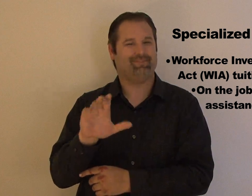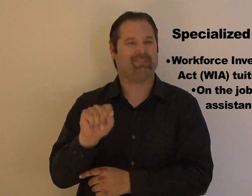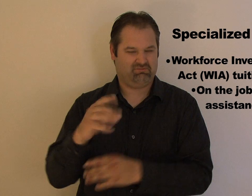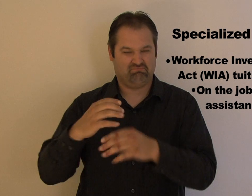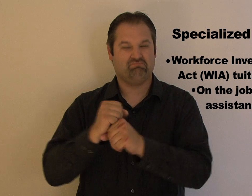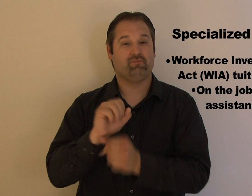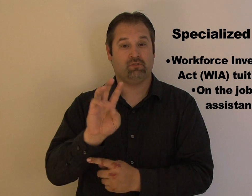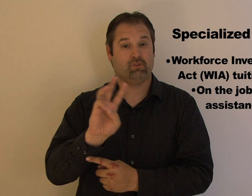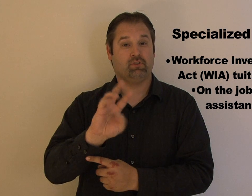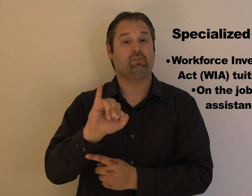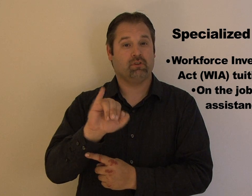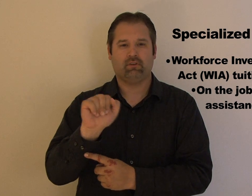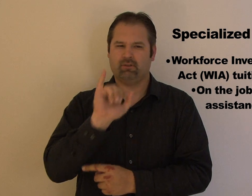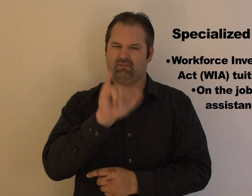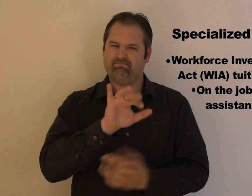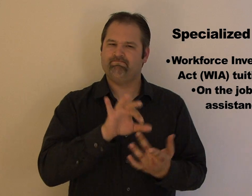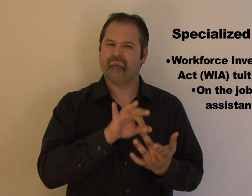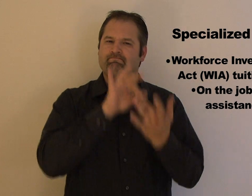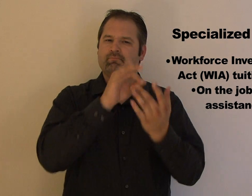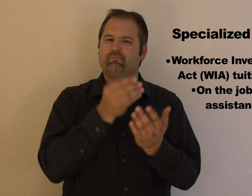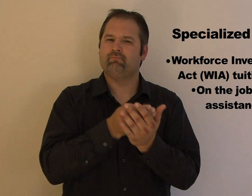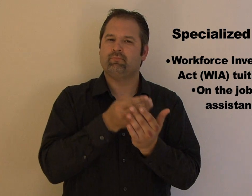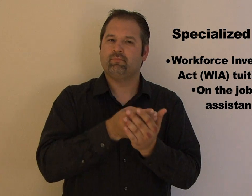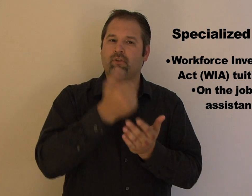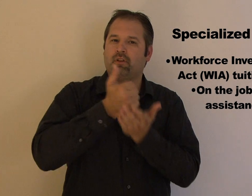school or for a training program.